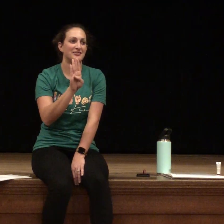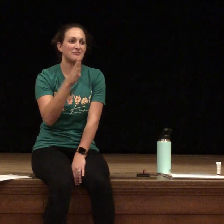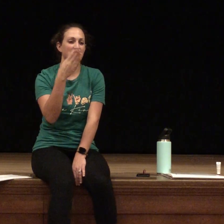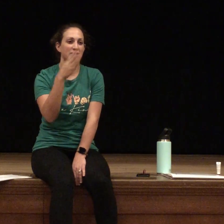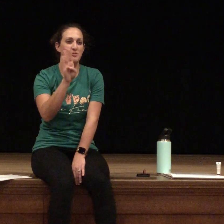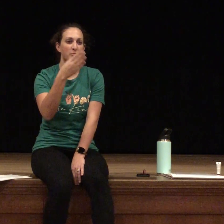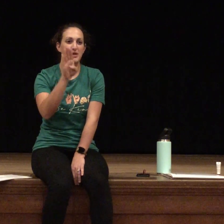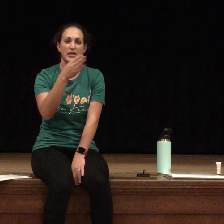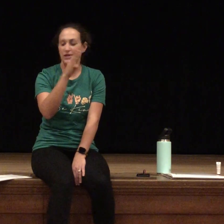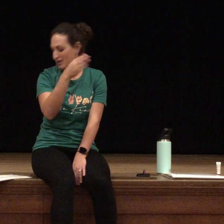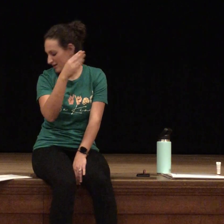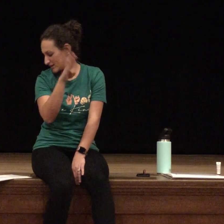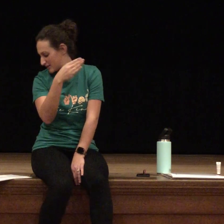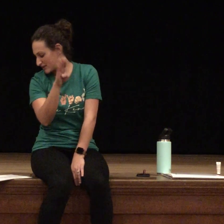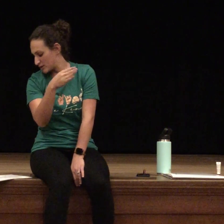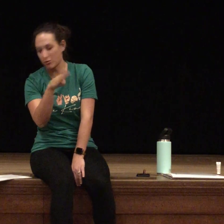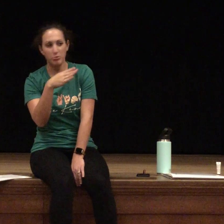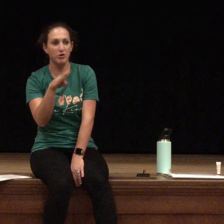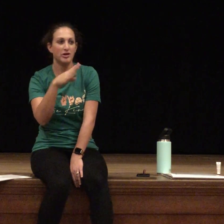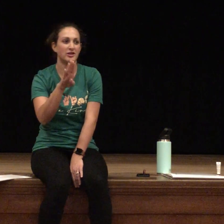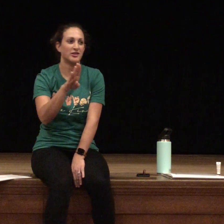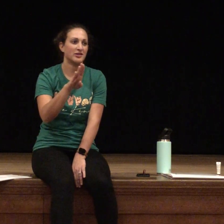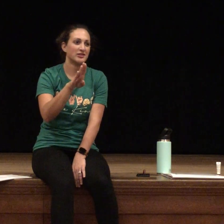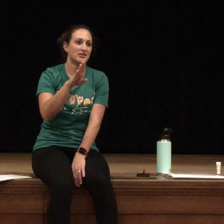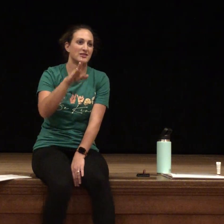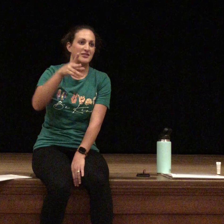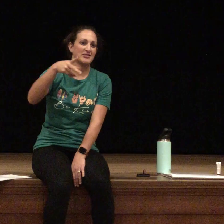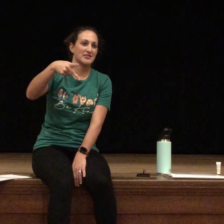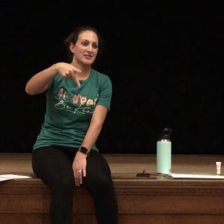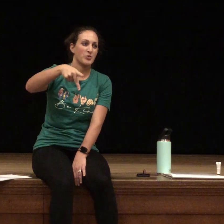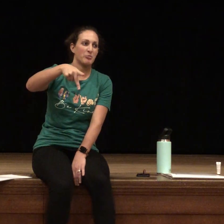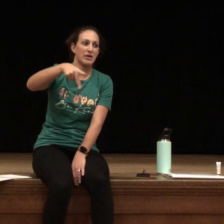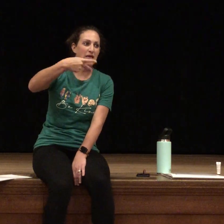Blue is gonna be a B. Purple. It's gonna be a P.